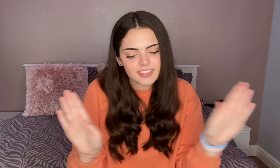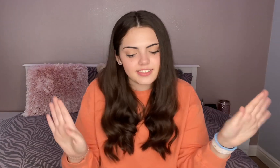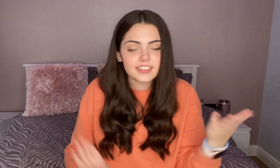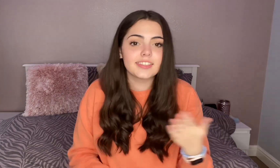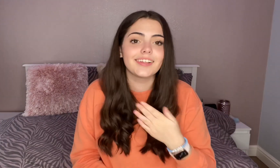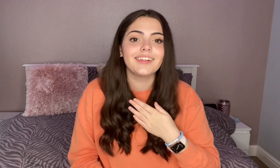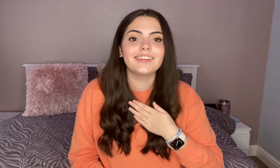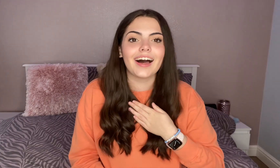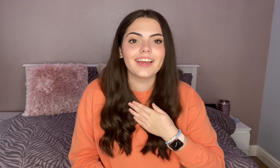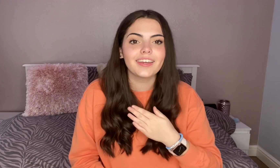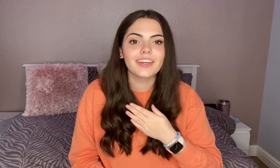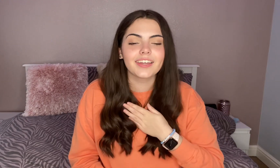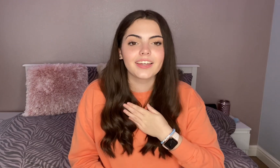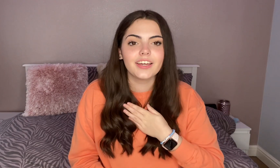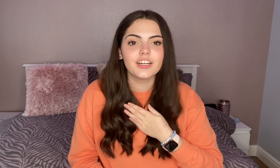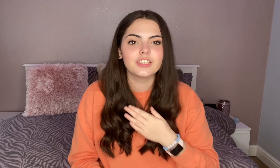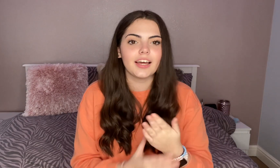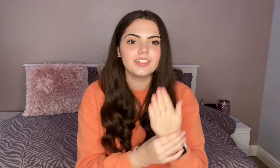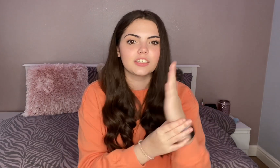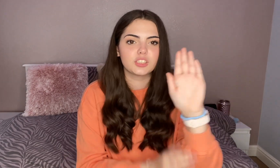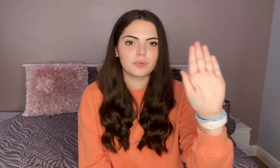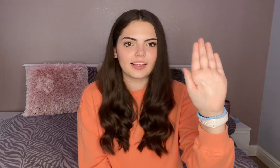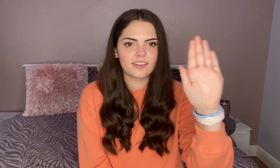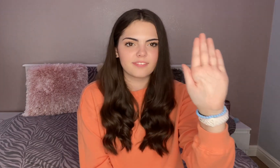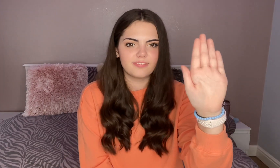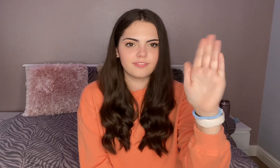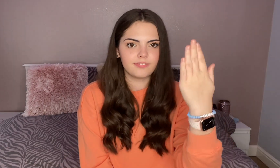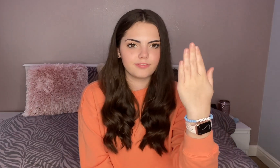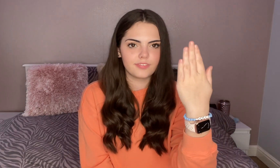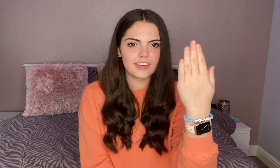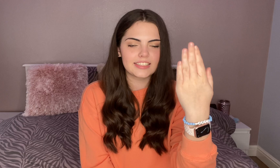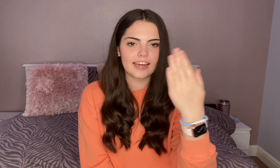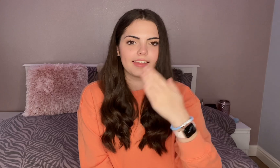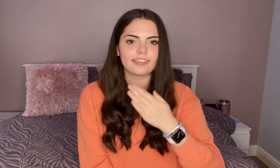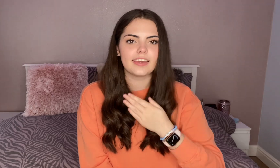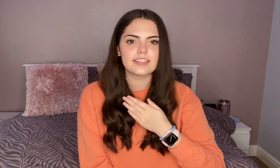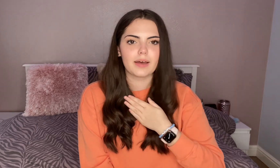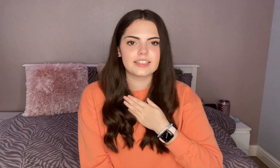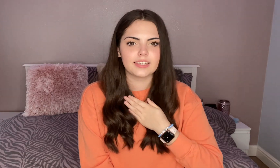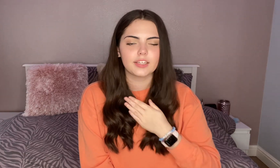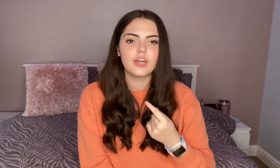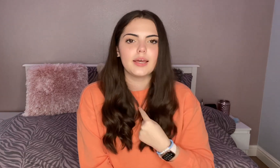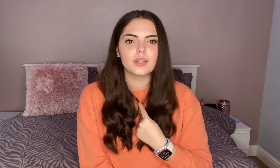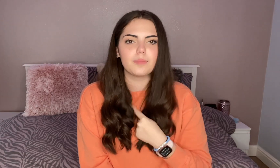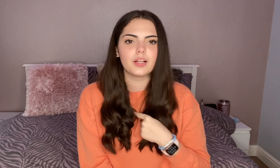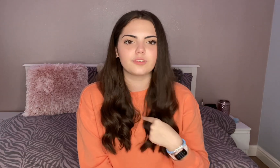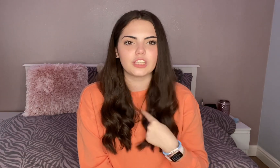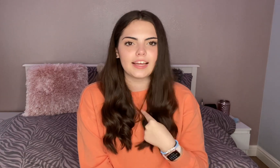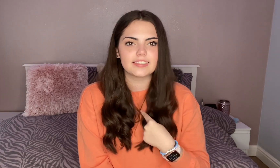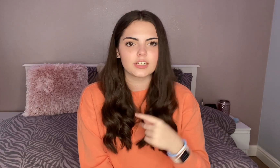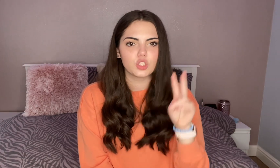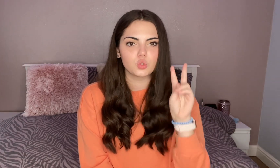doesn't like, so your hand's going to just be like fingers together like this, patting the middle of your chest